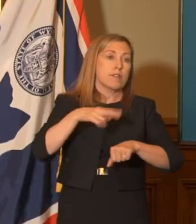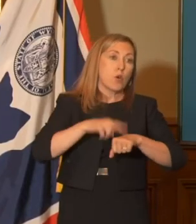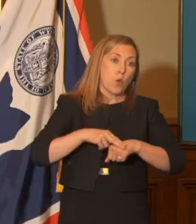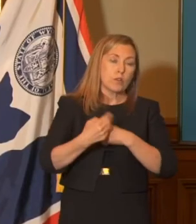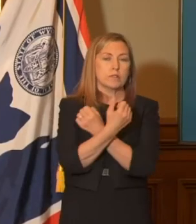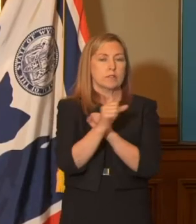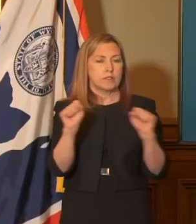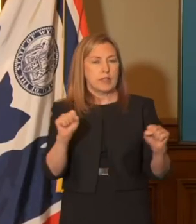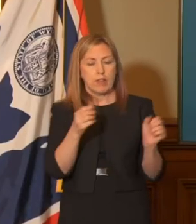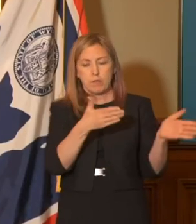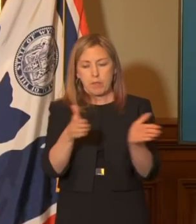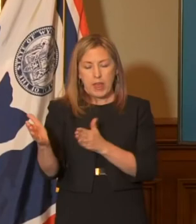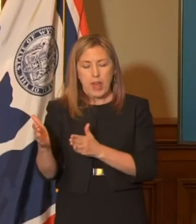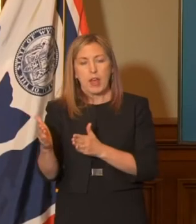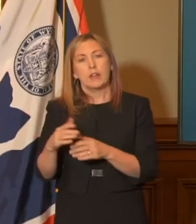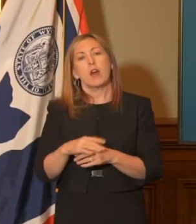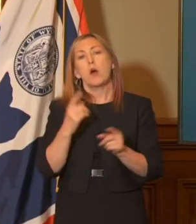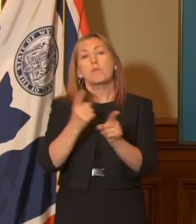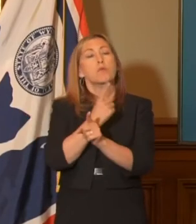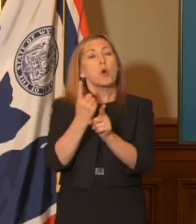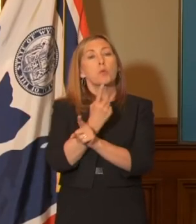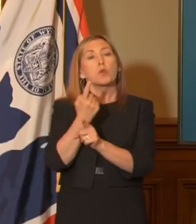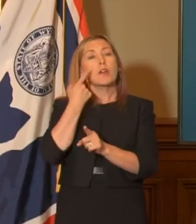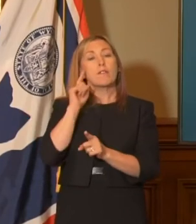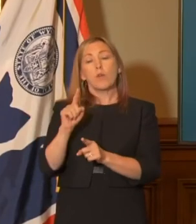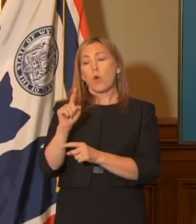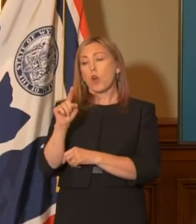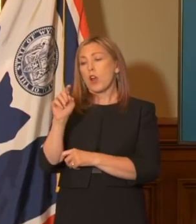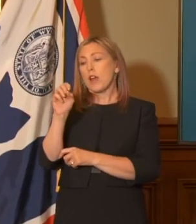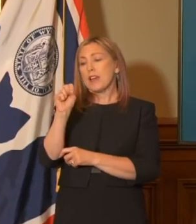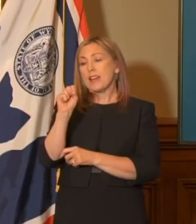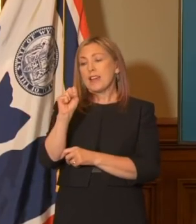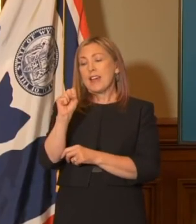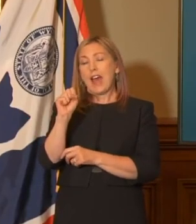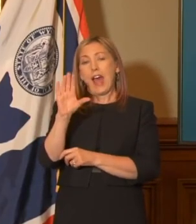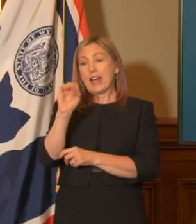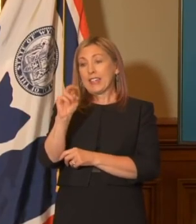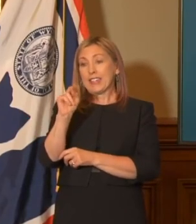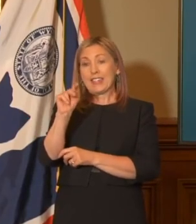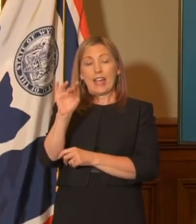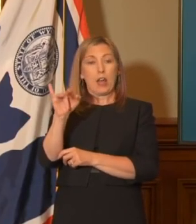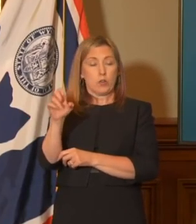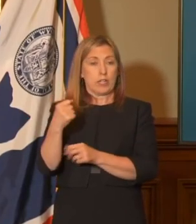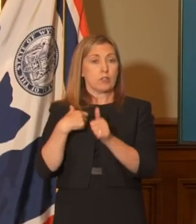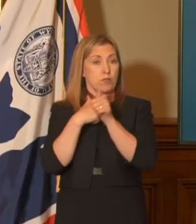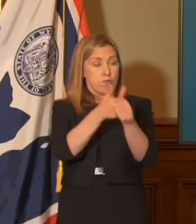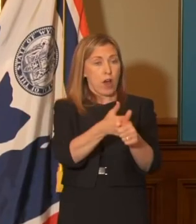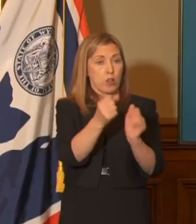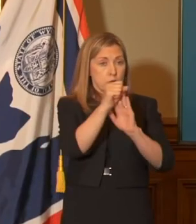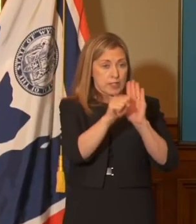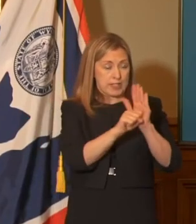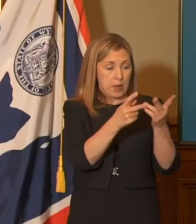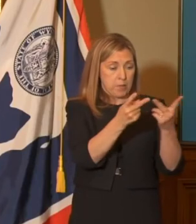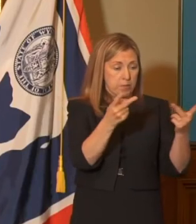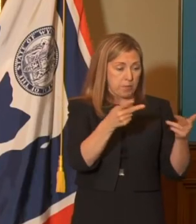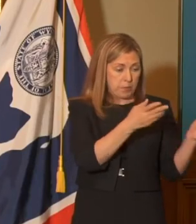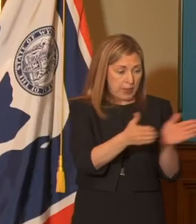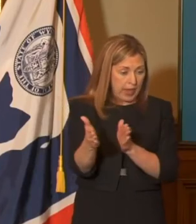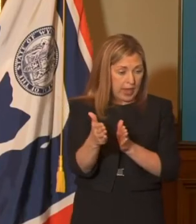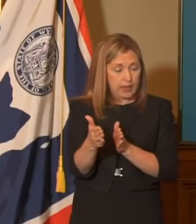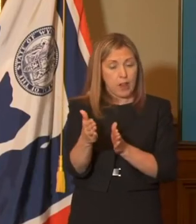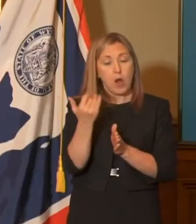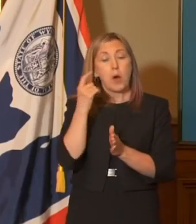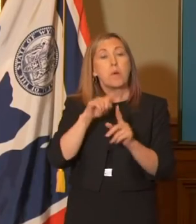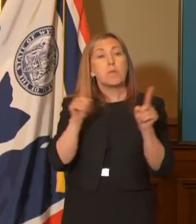plan, and I think it's very appropriate for counties to follow that, but that for specific or unique situations,